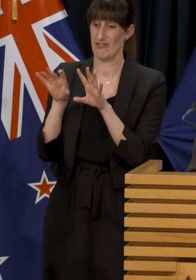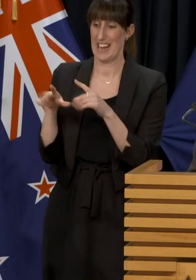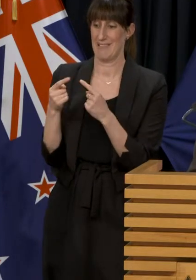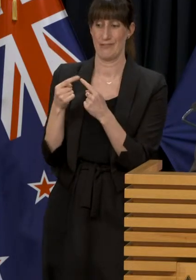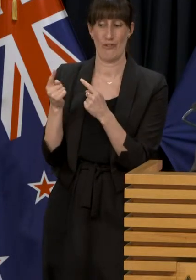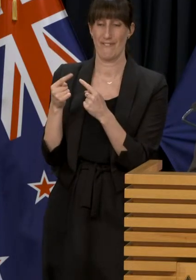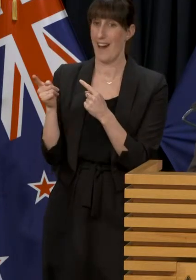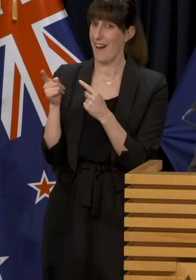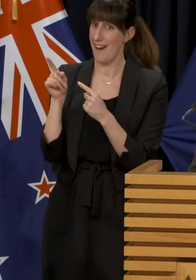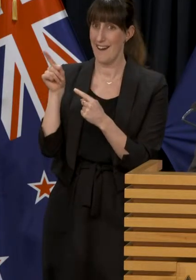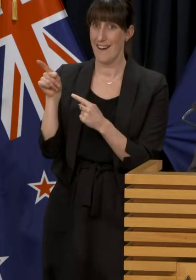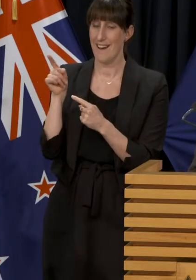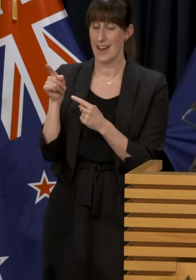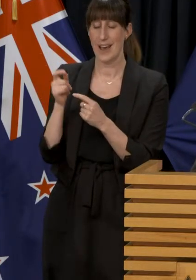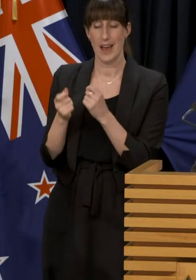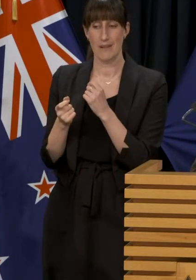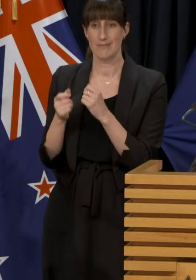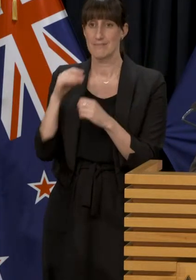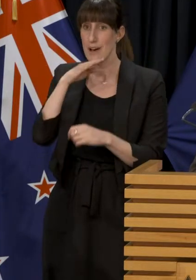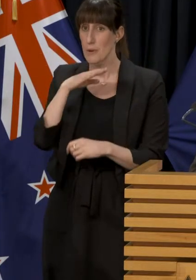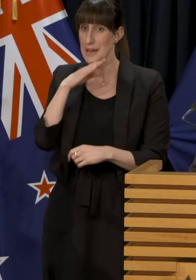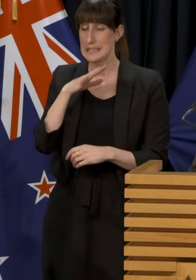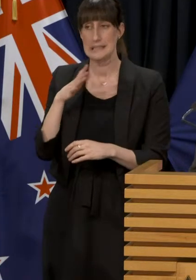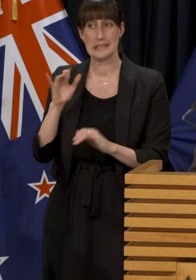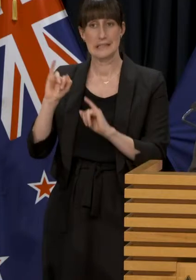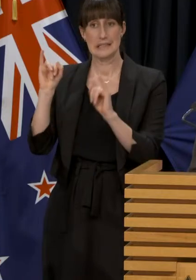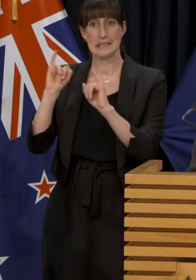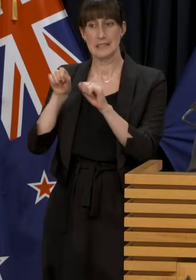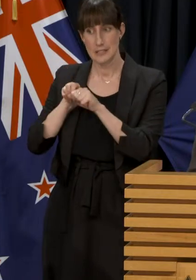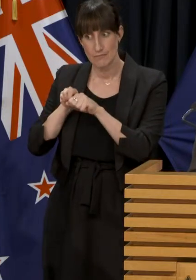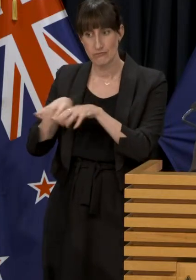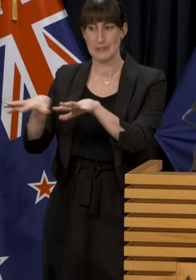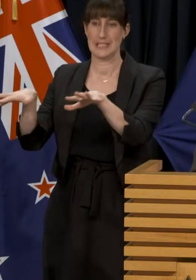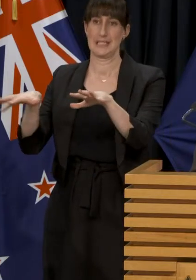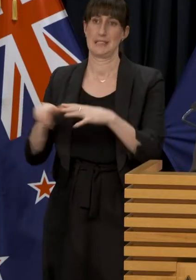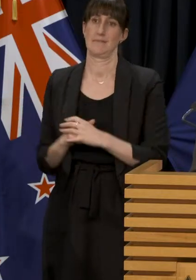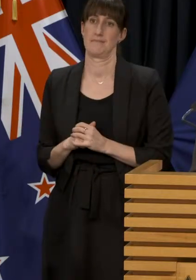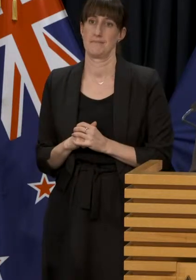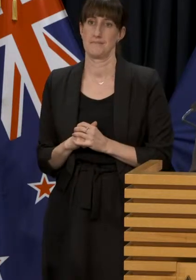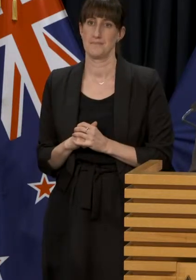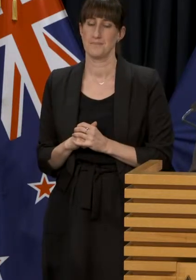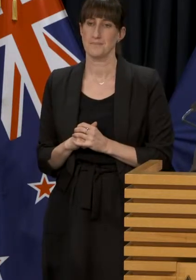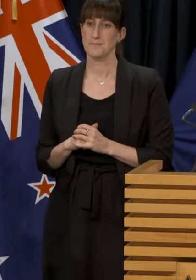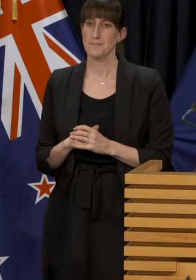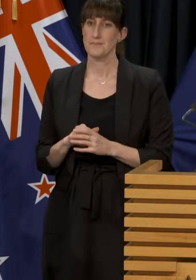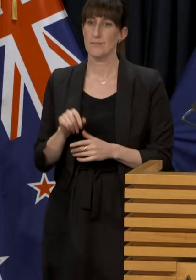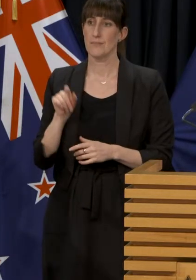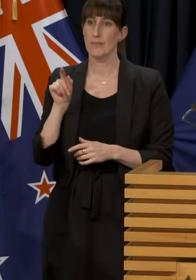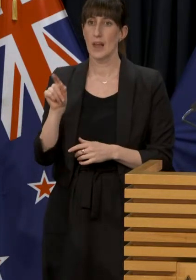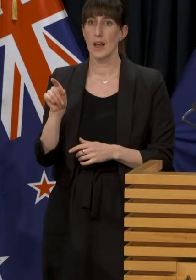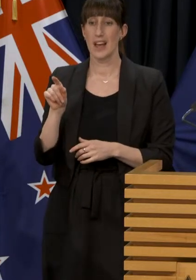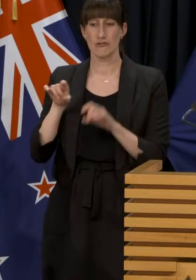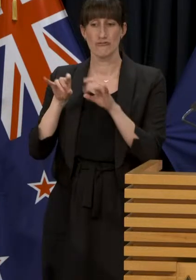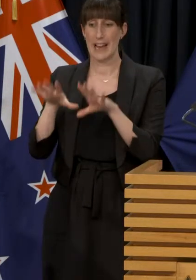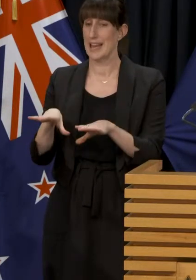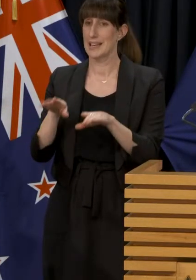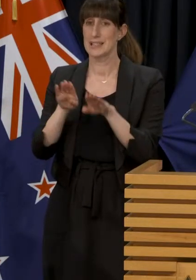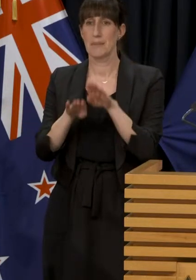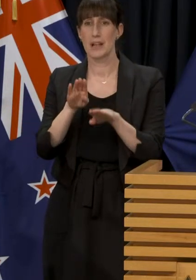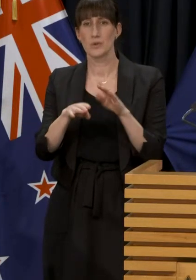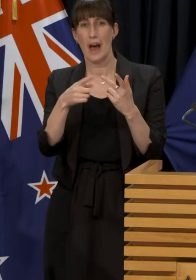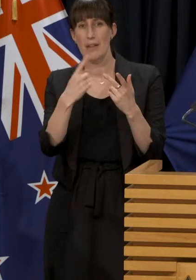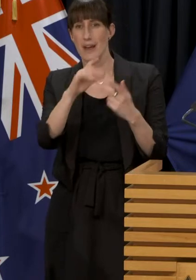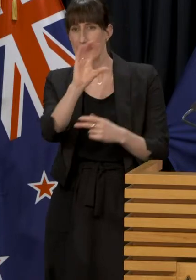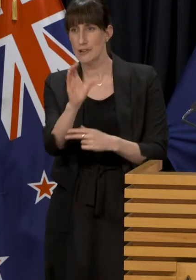Victoria. They are not alone in being amongst countries and territories that have previously had COVID-19 under control, but